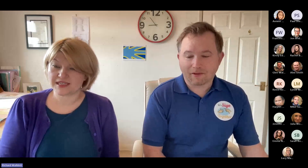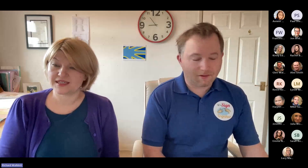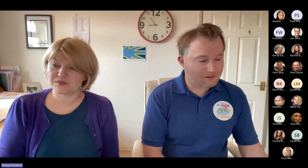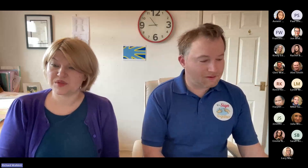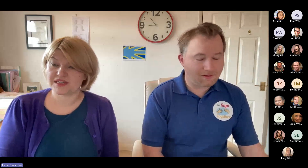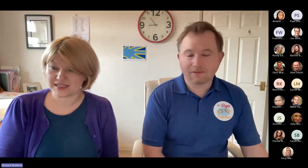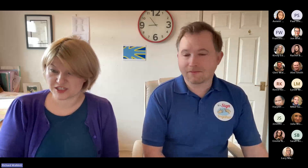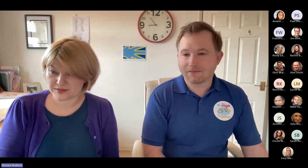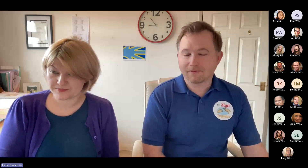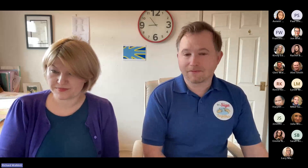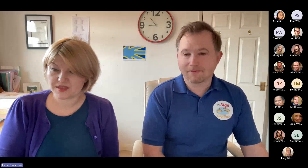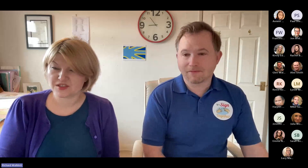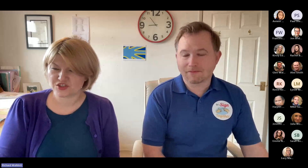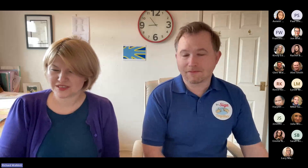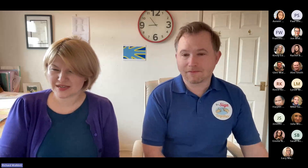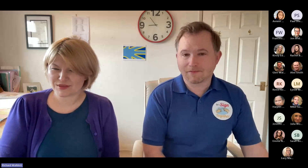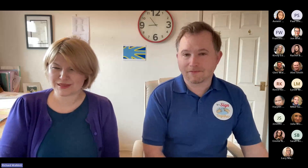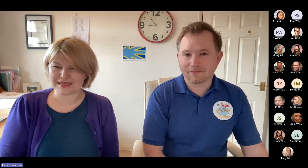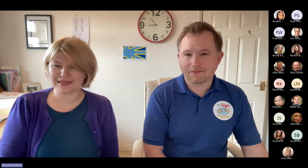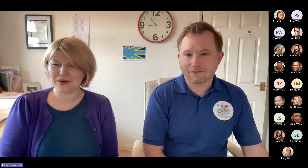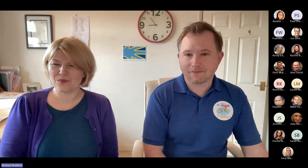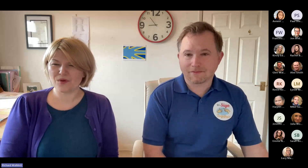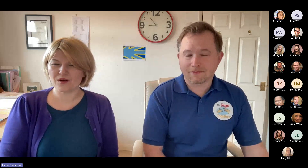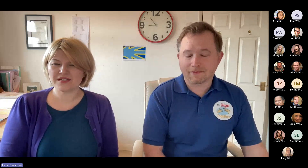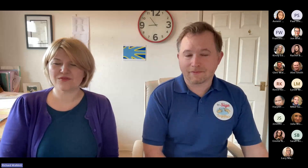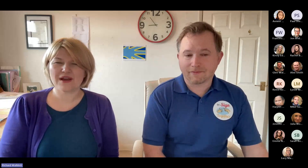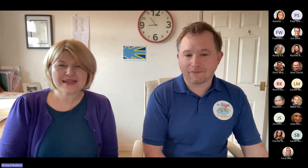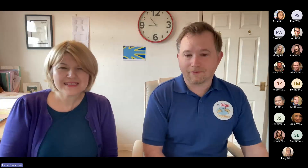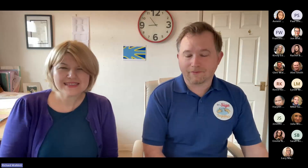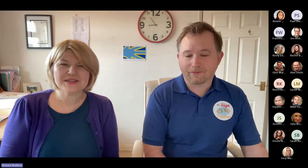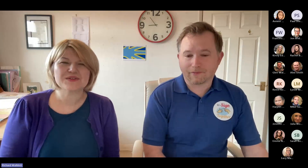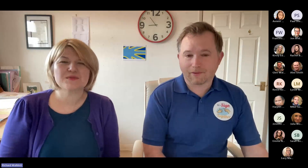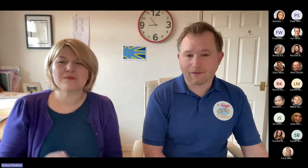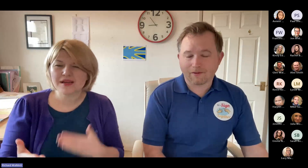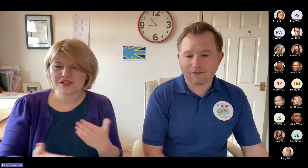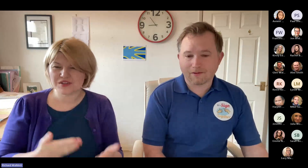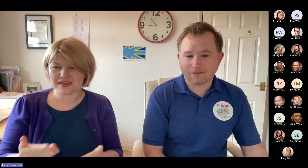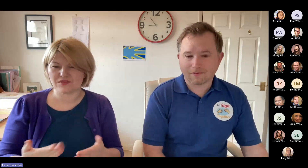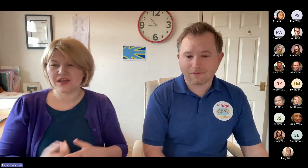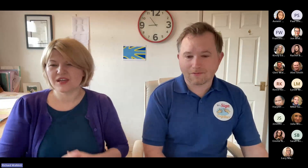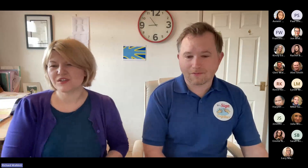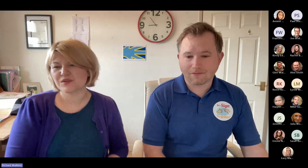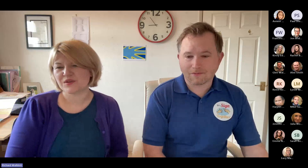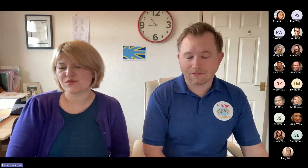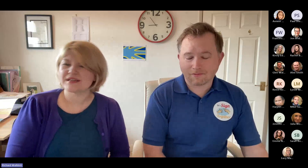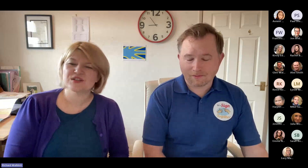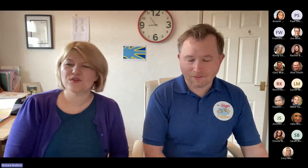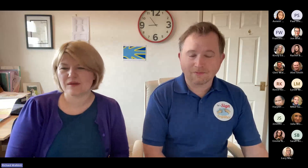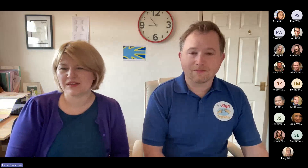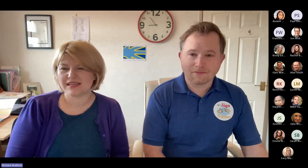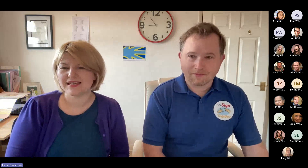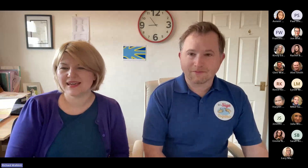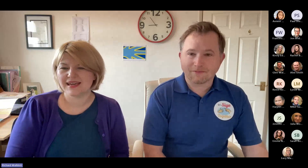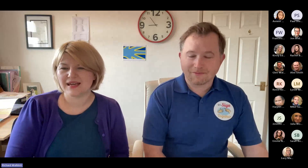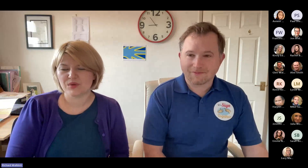everyday communication? So just have a think. What kind of hand signals might you give to your friends or family when